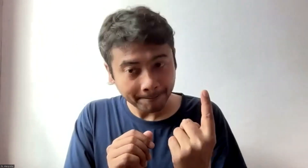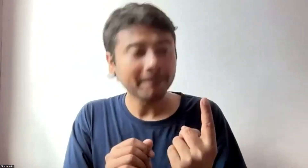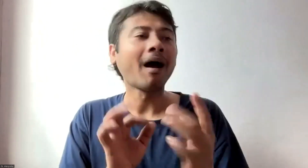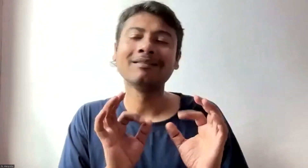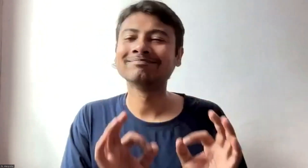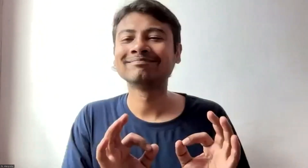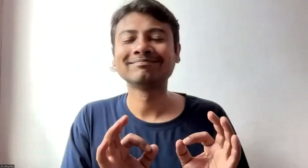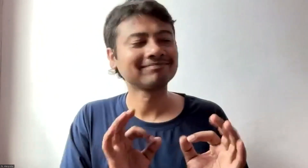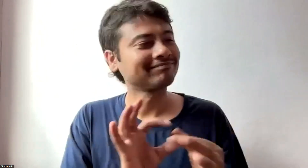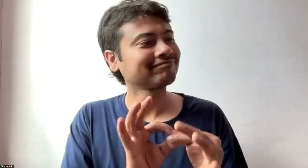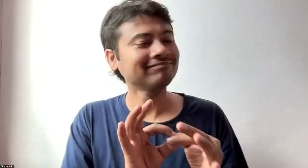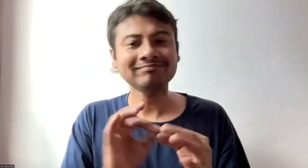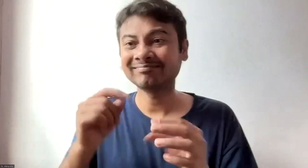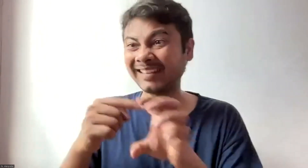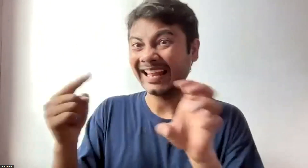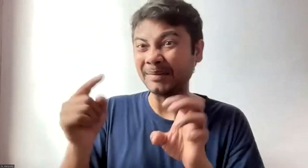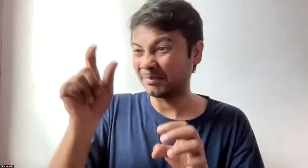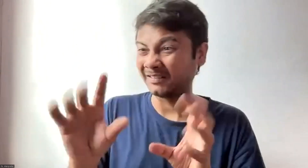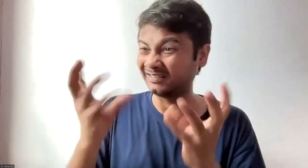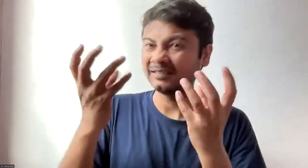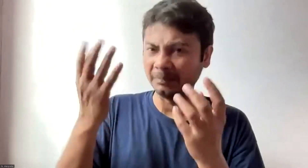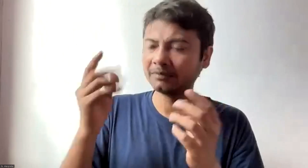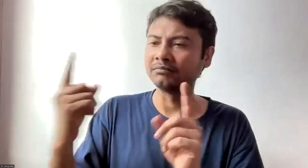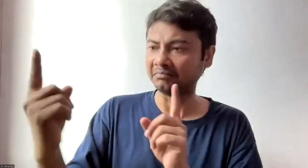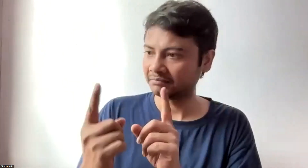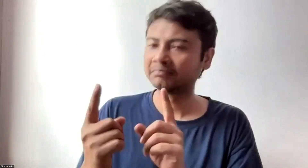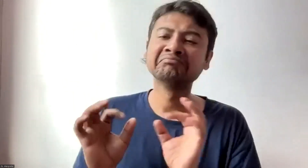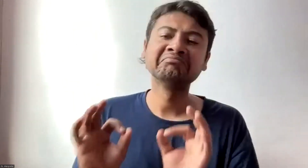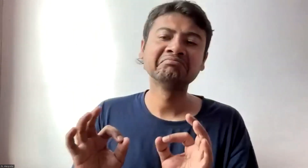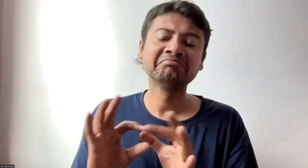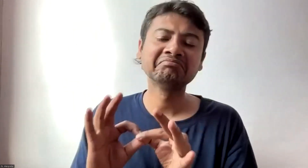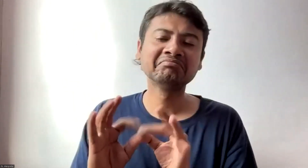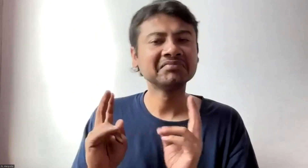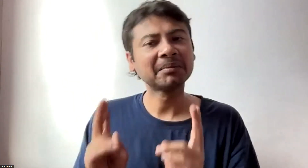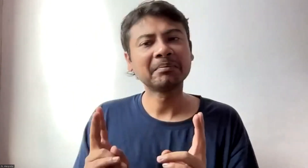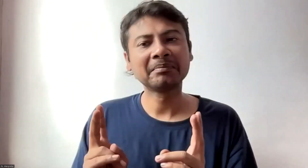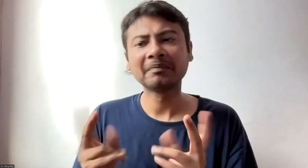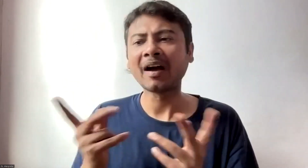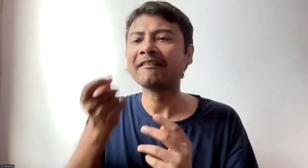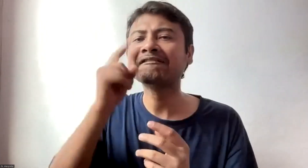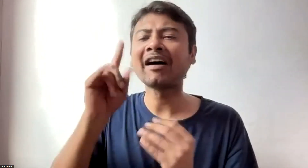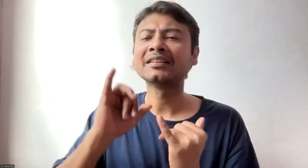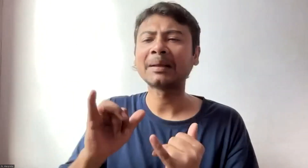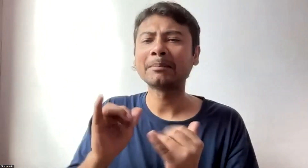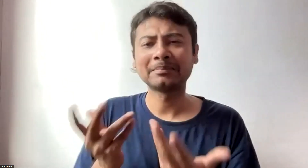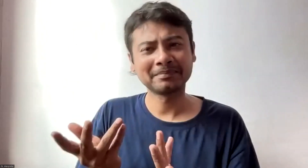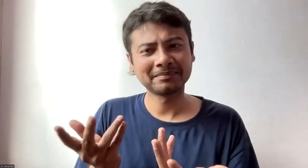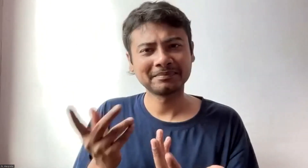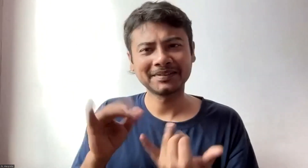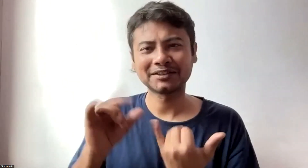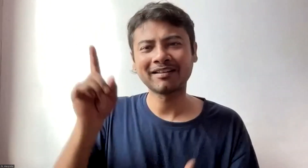with everybody. So when you are in such a state of mind, when your mind becomes like